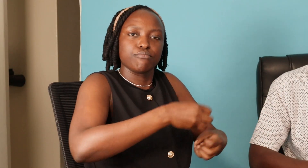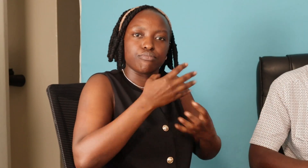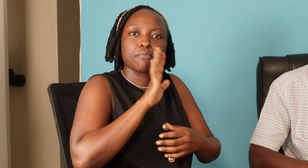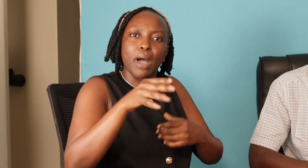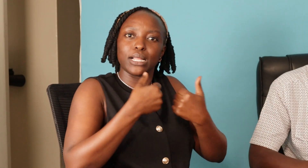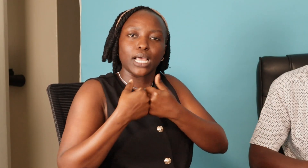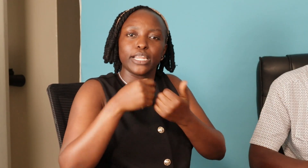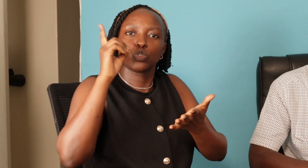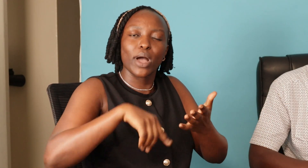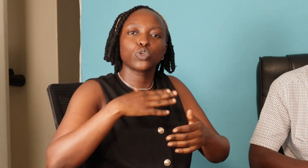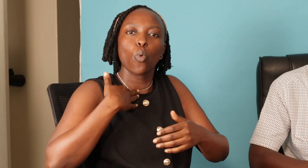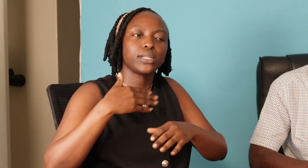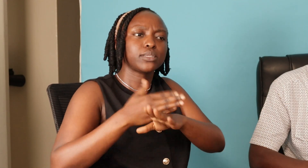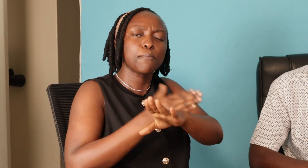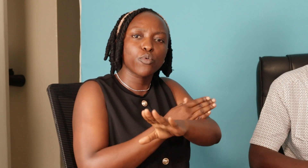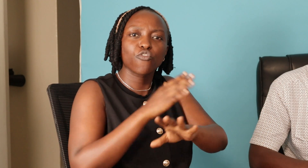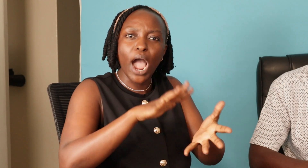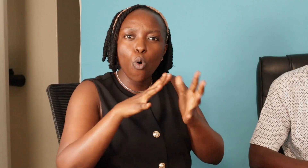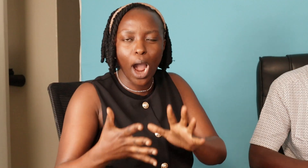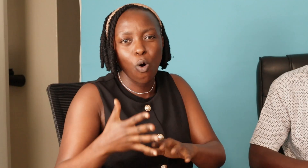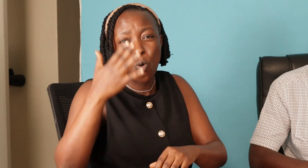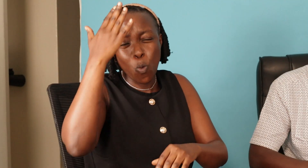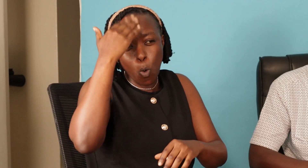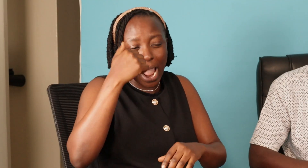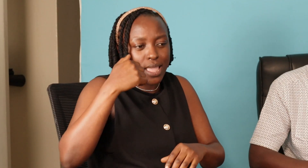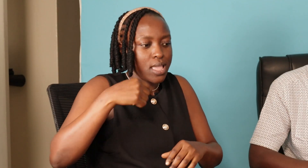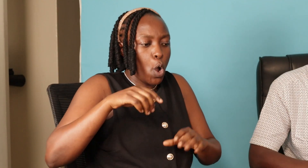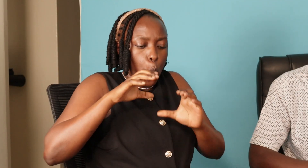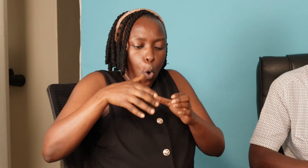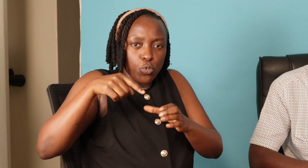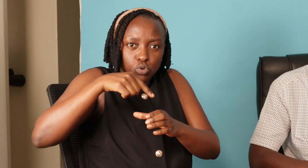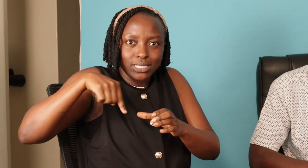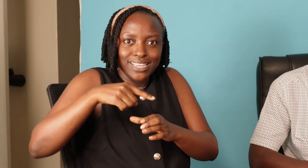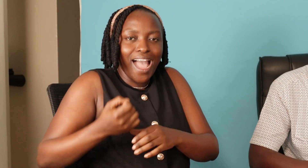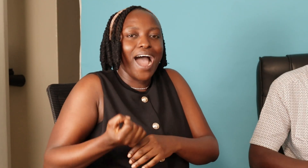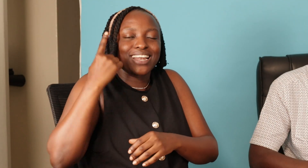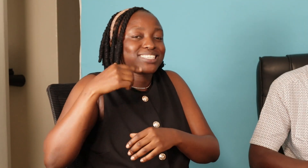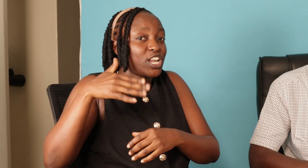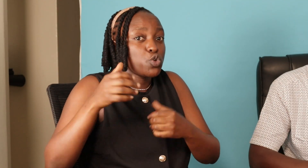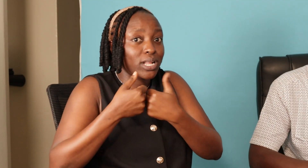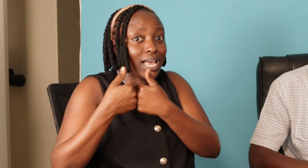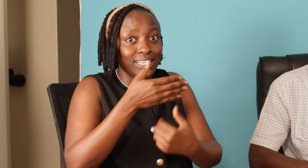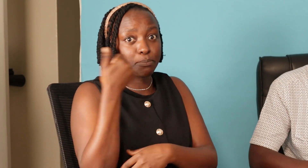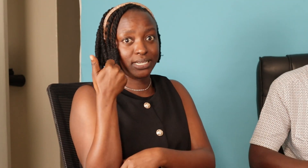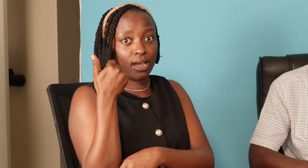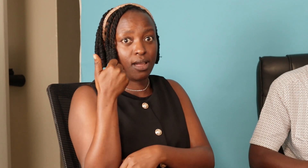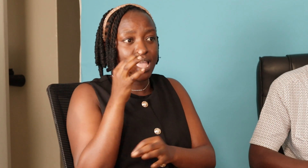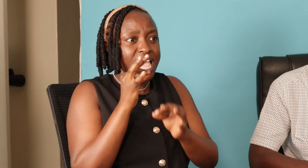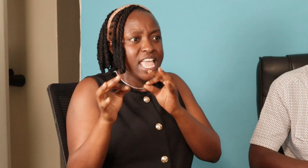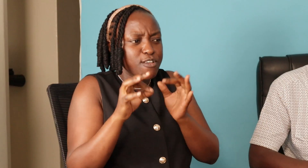sitting on these decision-making tables also, so that they're able to share their challenges and how those challenges can be improved. Because the deaf community